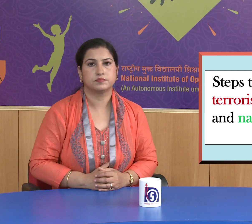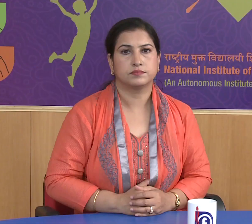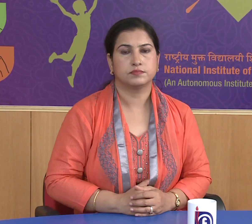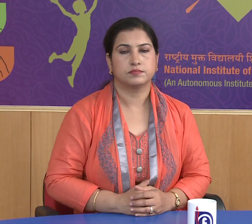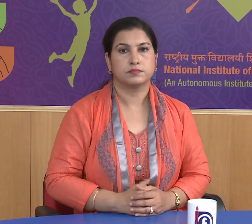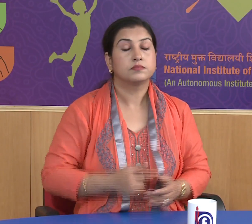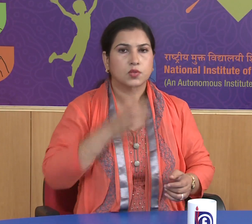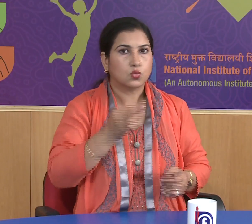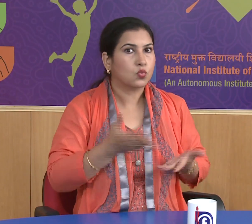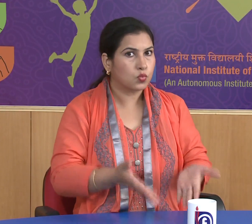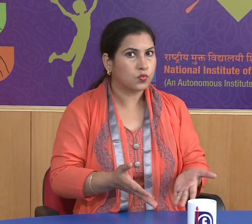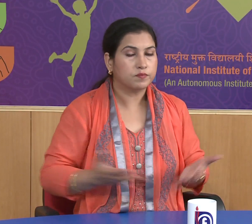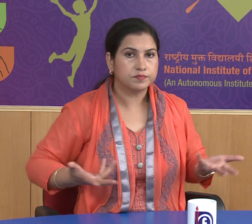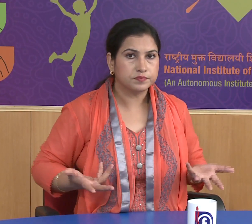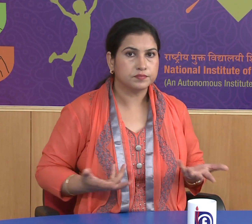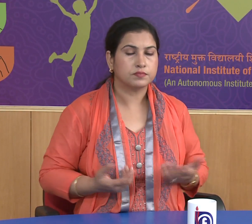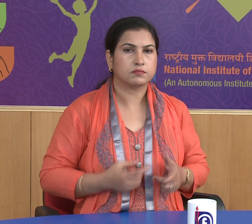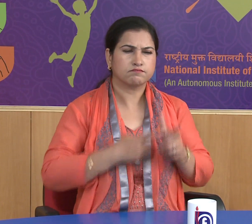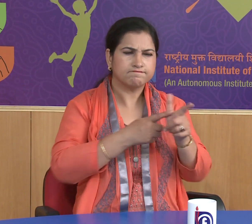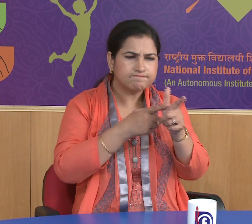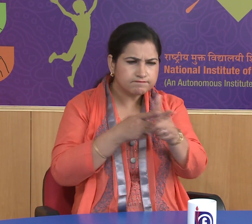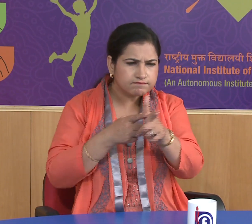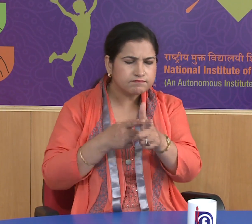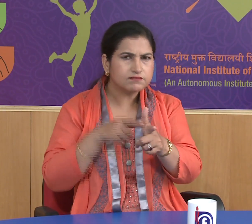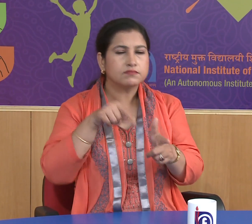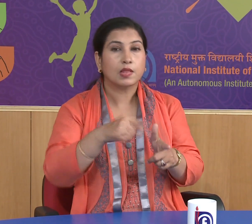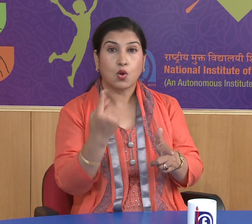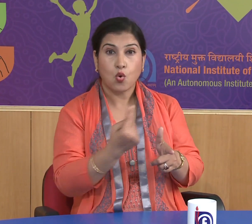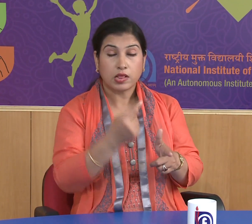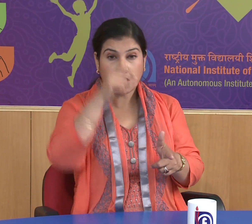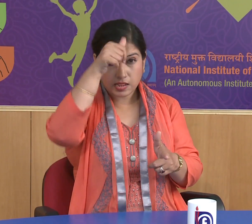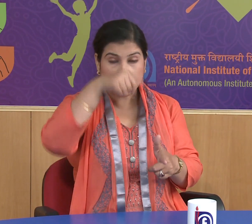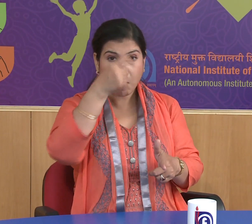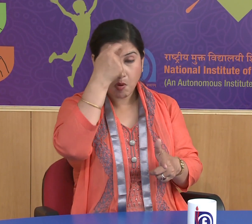In fact, terrorism is not only India's problem.